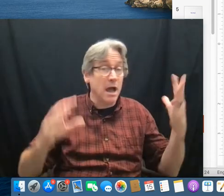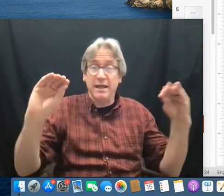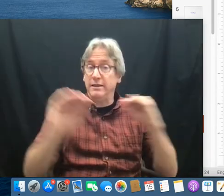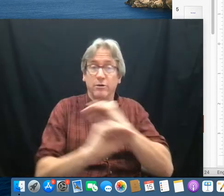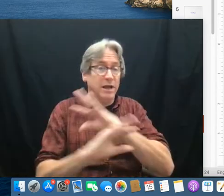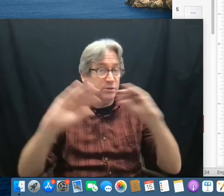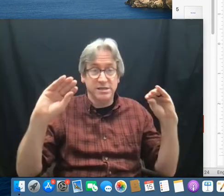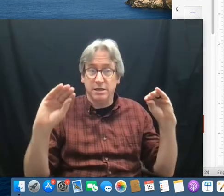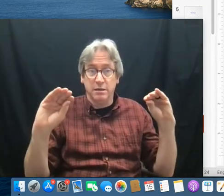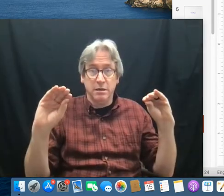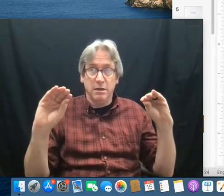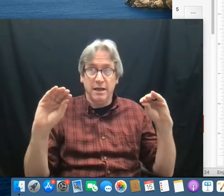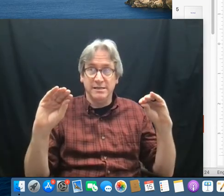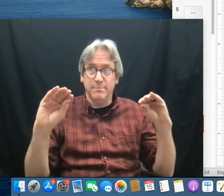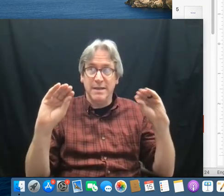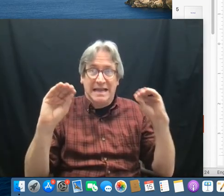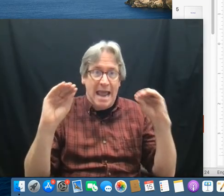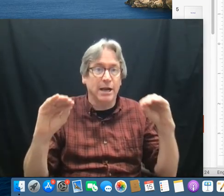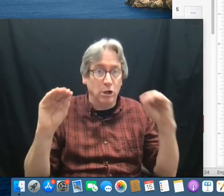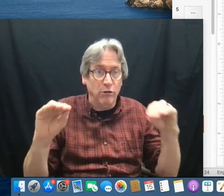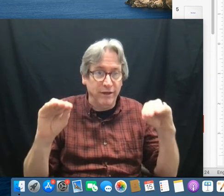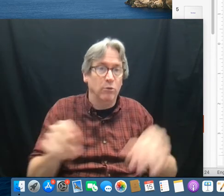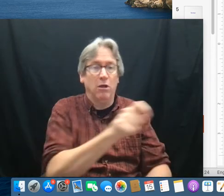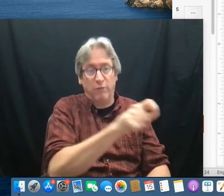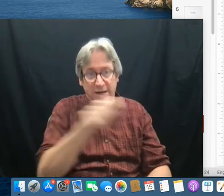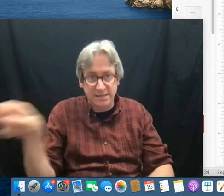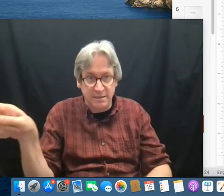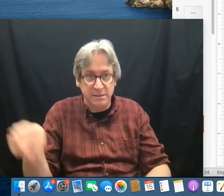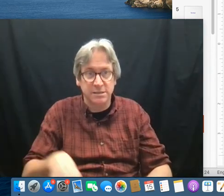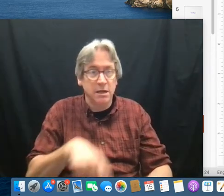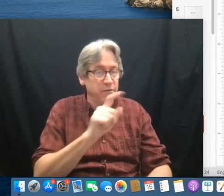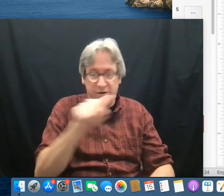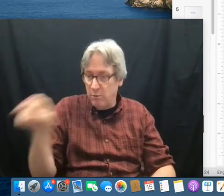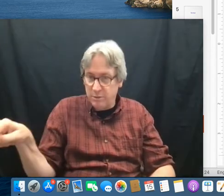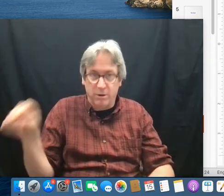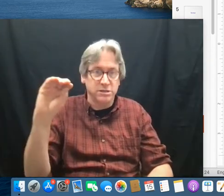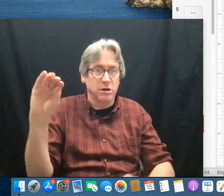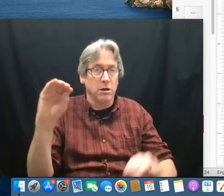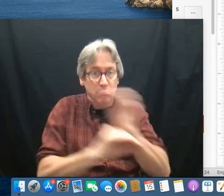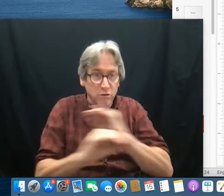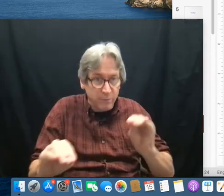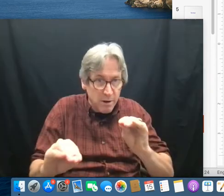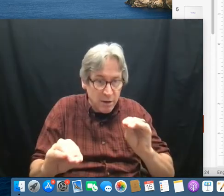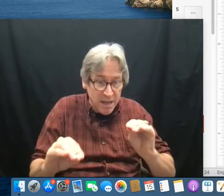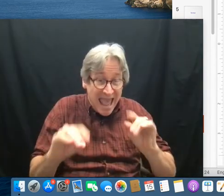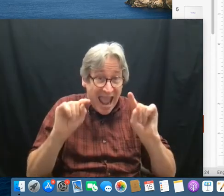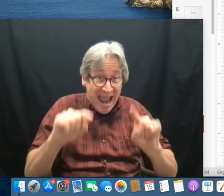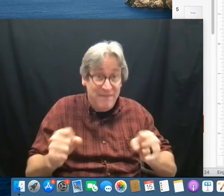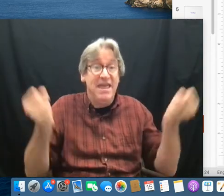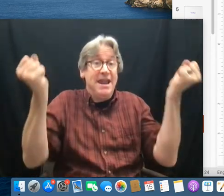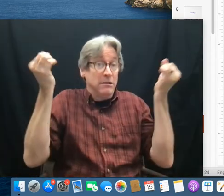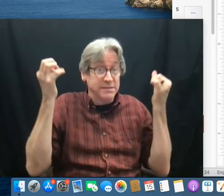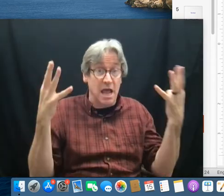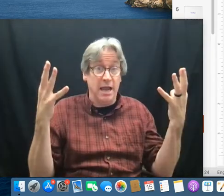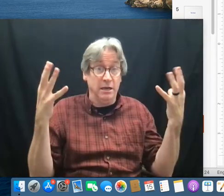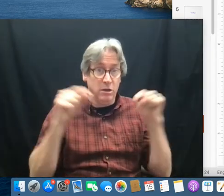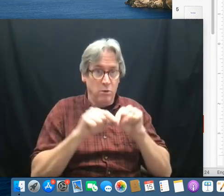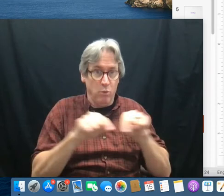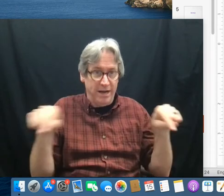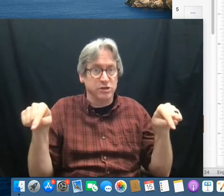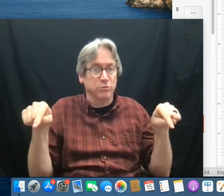caps the signs that you're going to use in that order, then it's easy when you look back on your notes to go, oh, this is the English and this is the